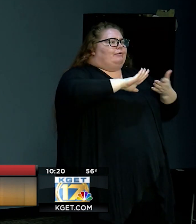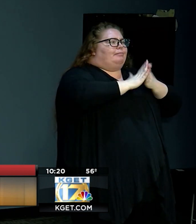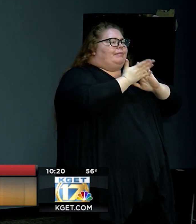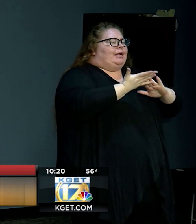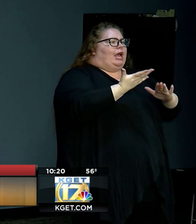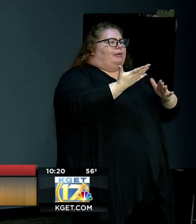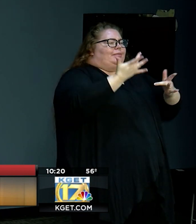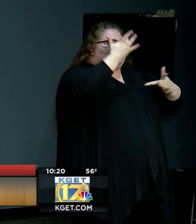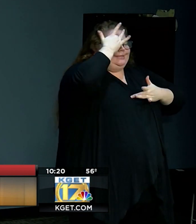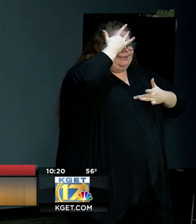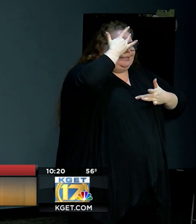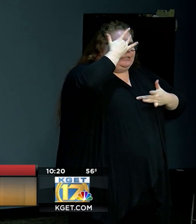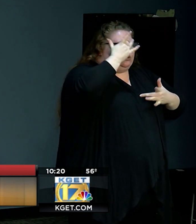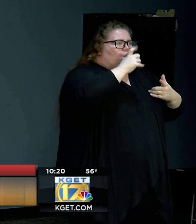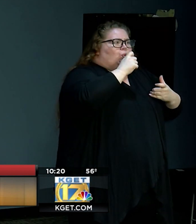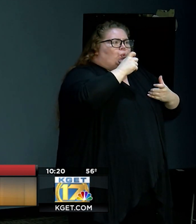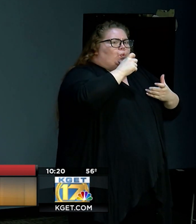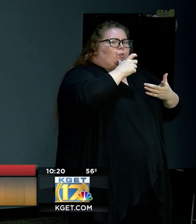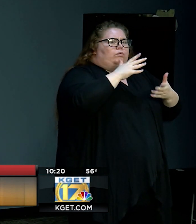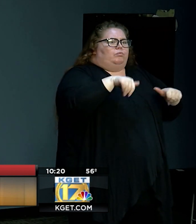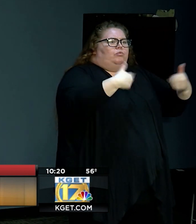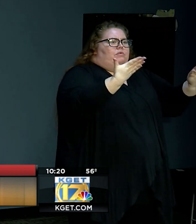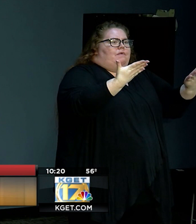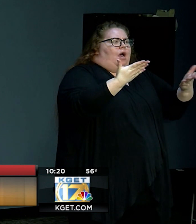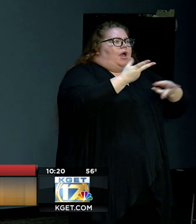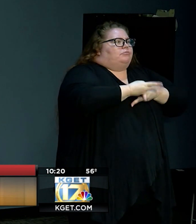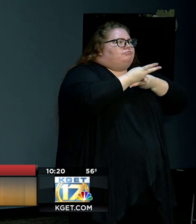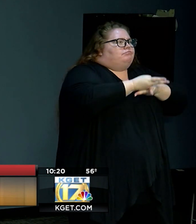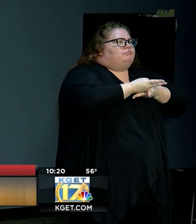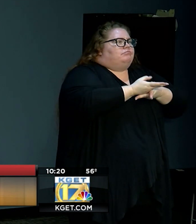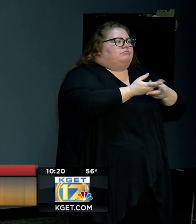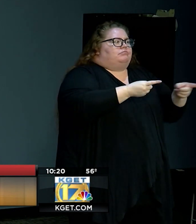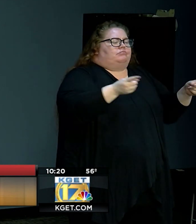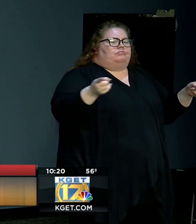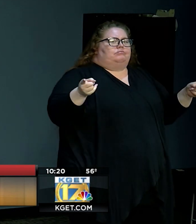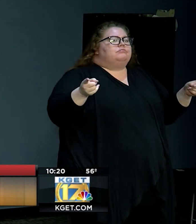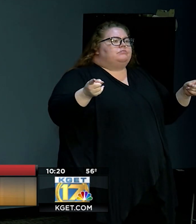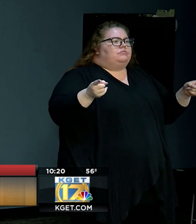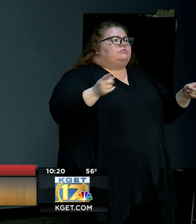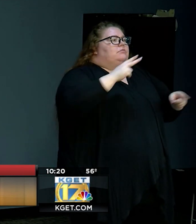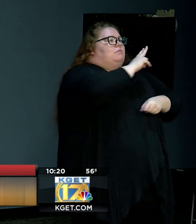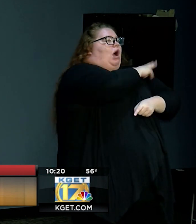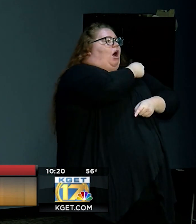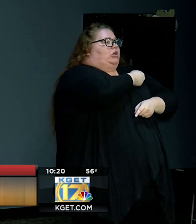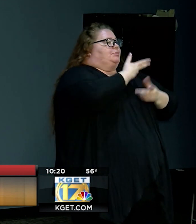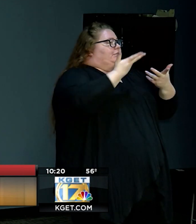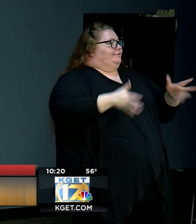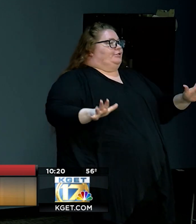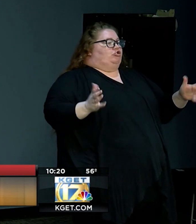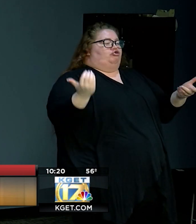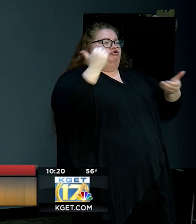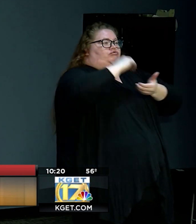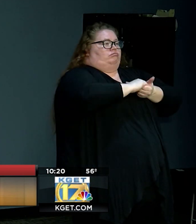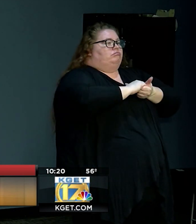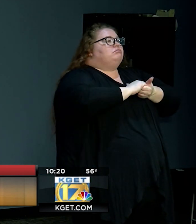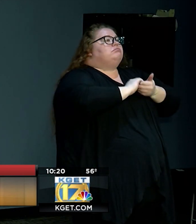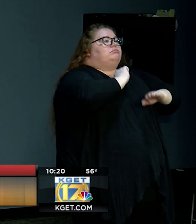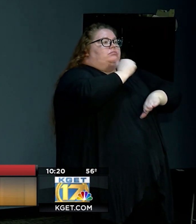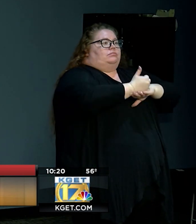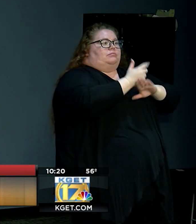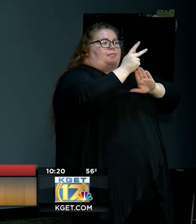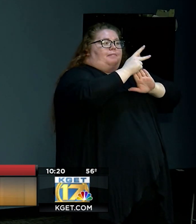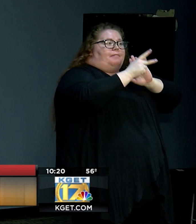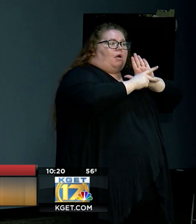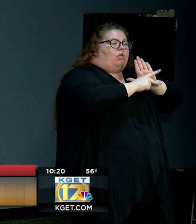frankly, there's no one left to provide the care. And so all the hospitals have united together to establish policies,